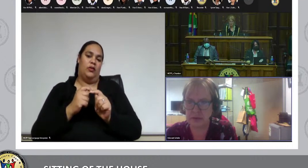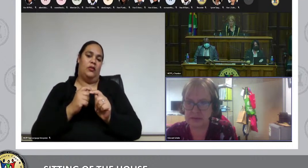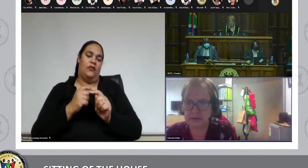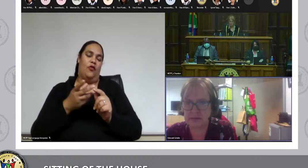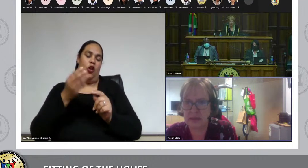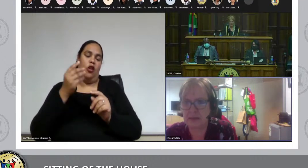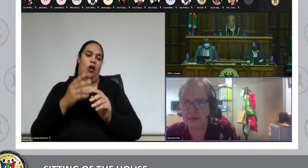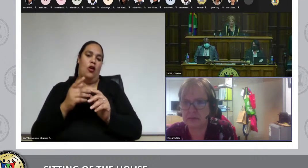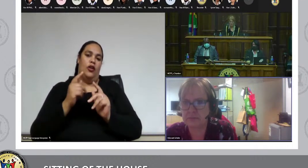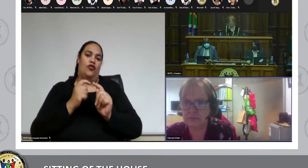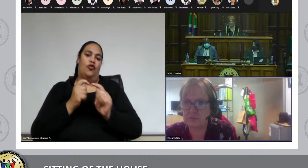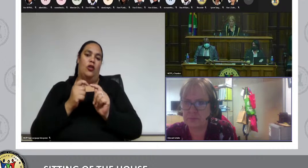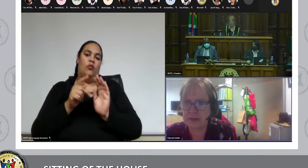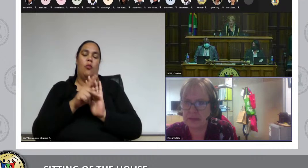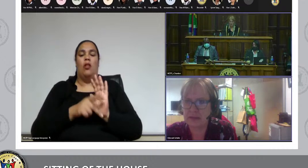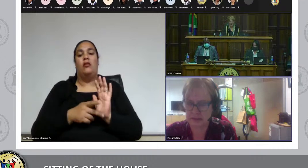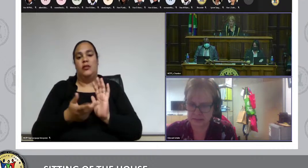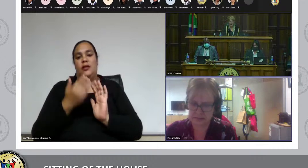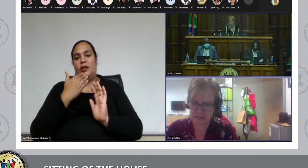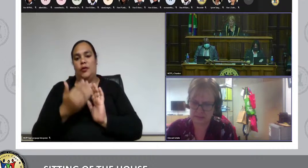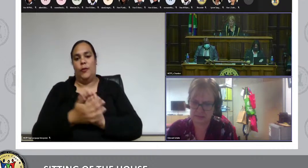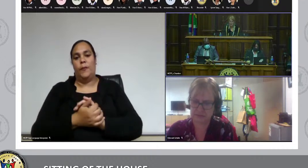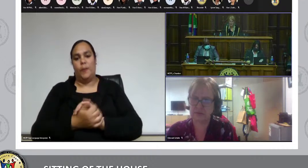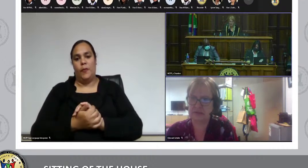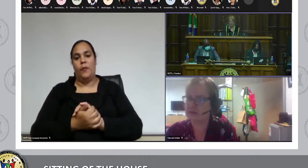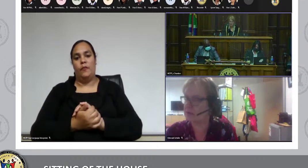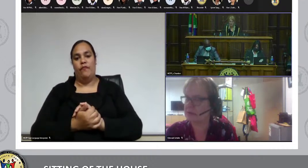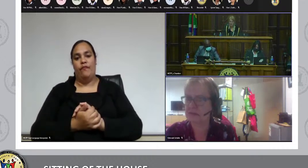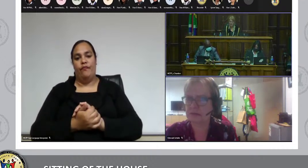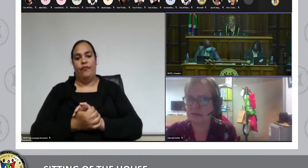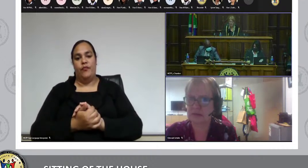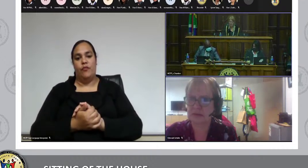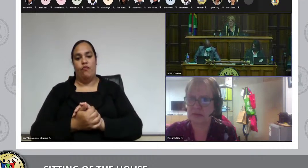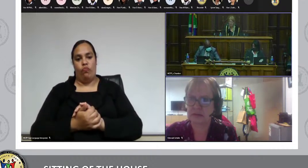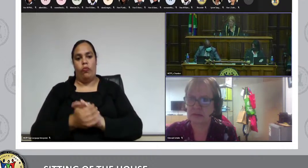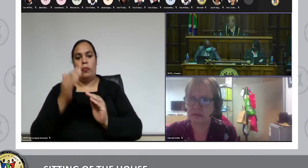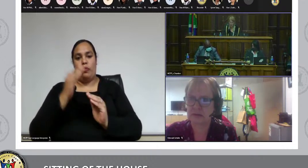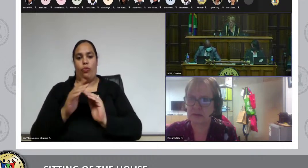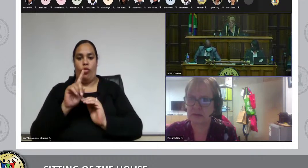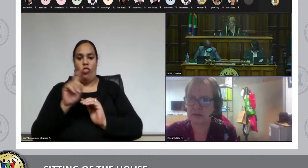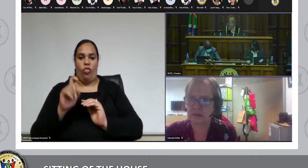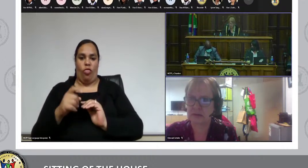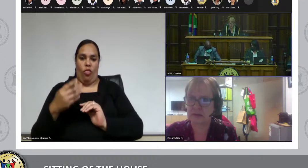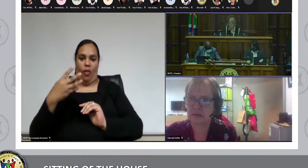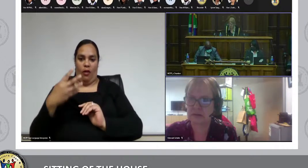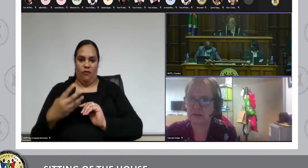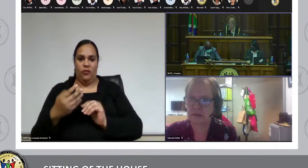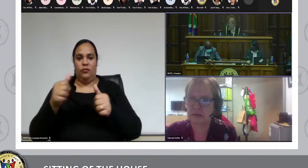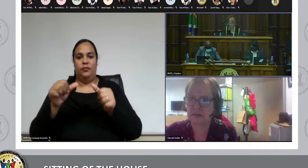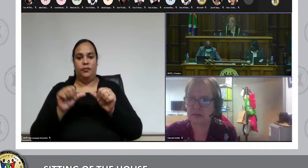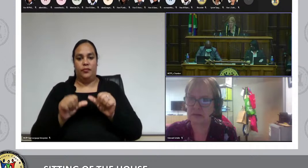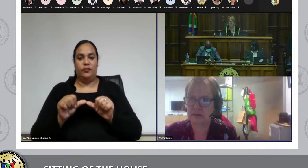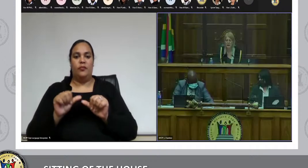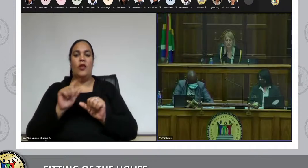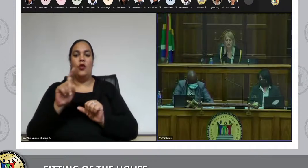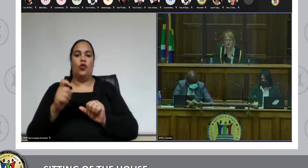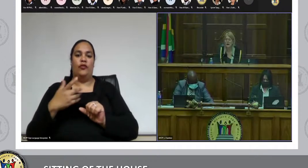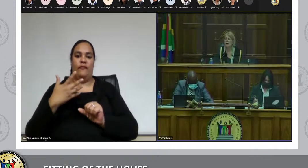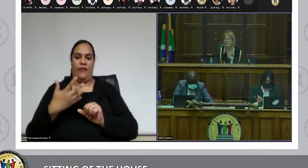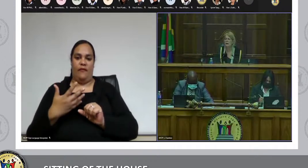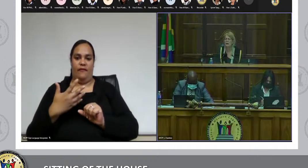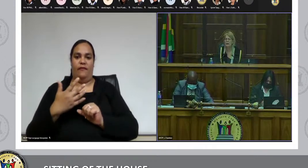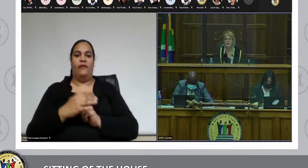transport policy. Thank you. Thank you very much, Minister. That brings us to the end of question 4. We're moving over to question